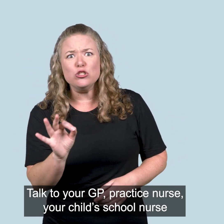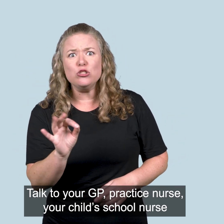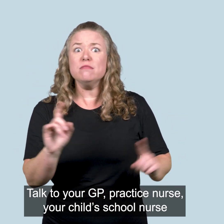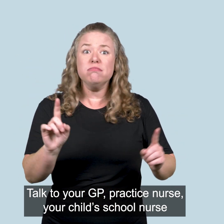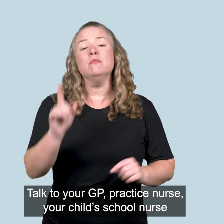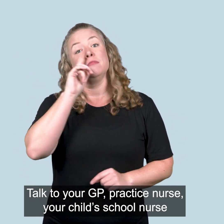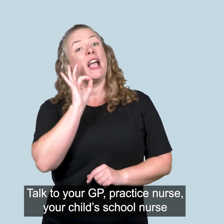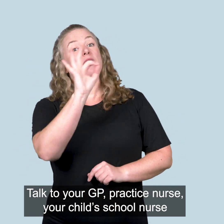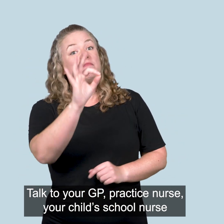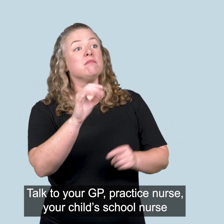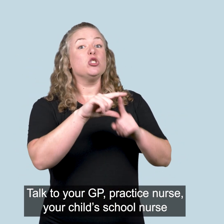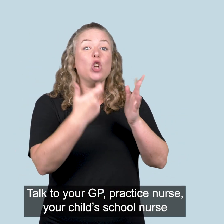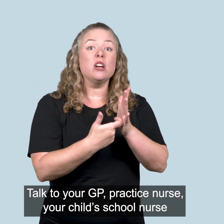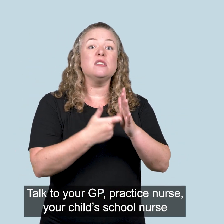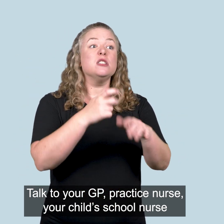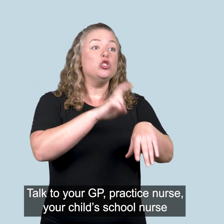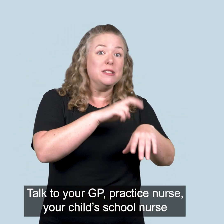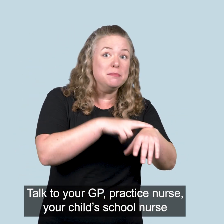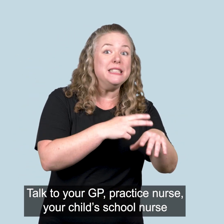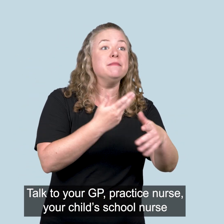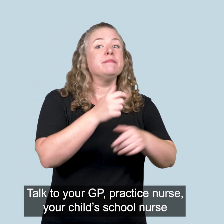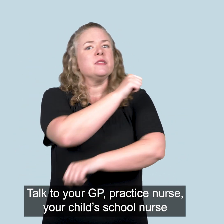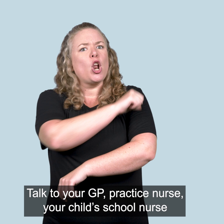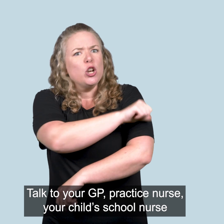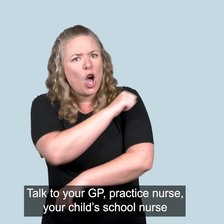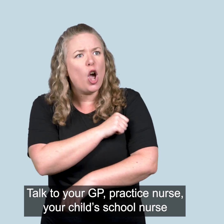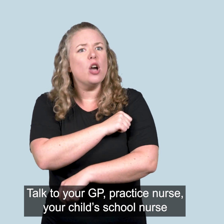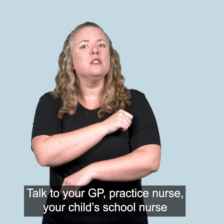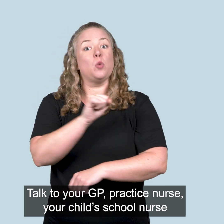Talk to your GP, practice nurse, your child's school nurse,